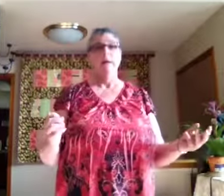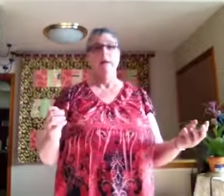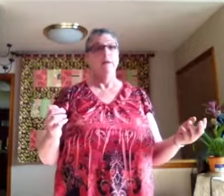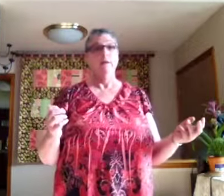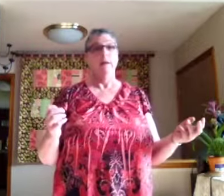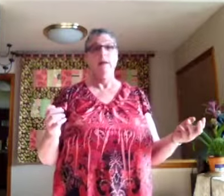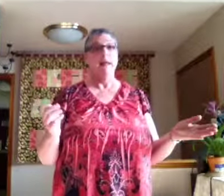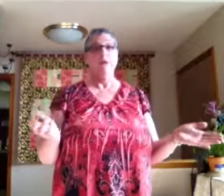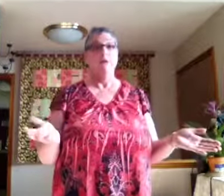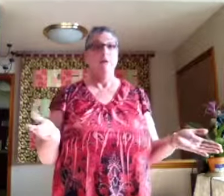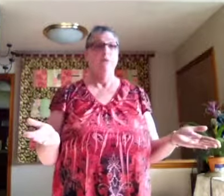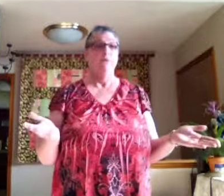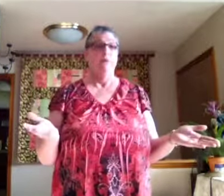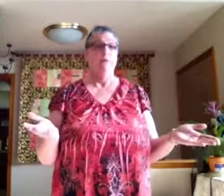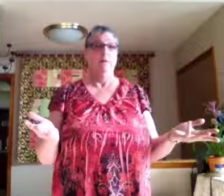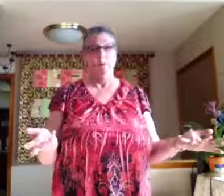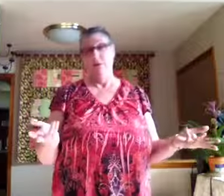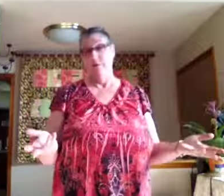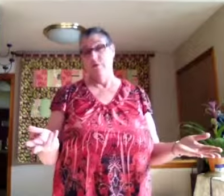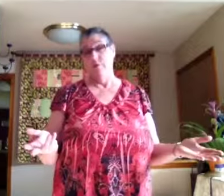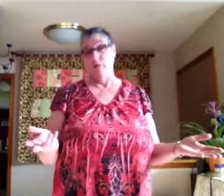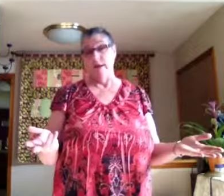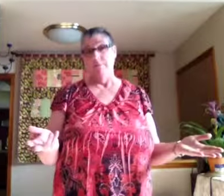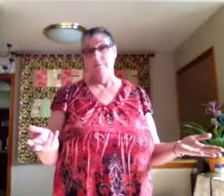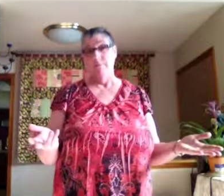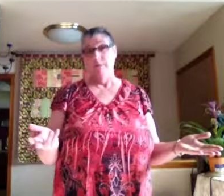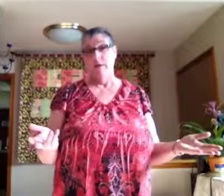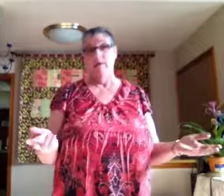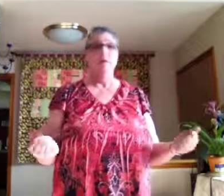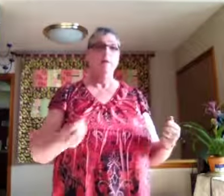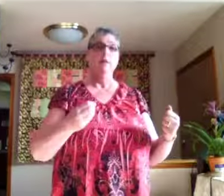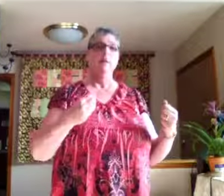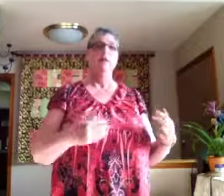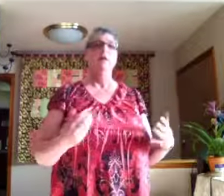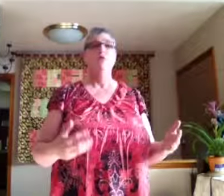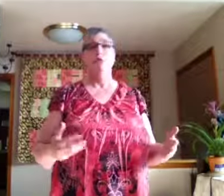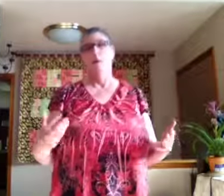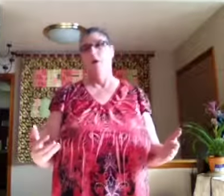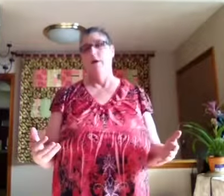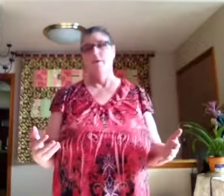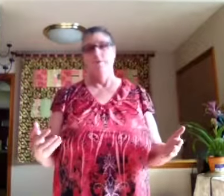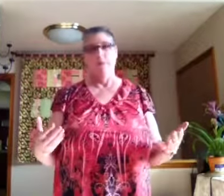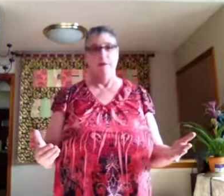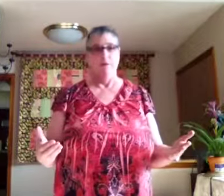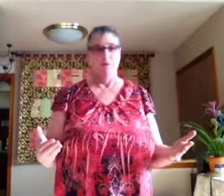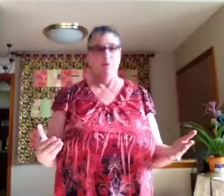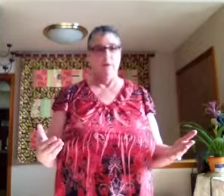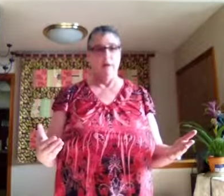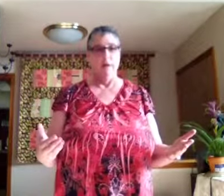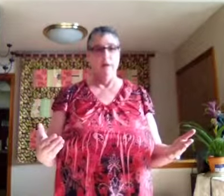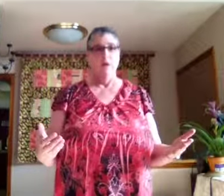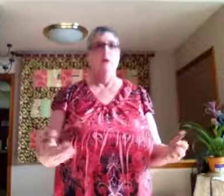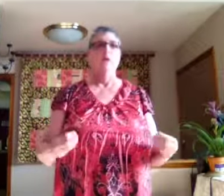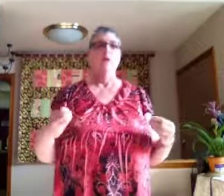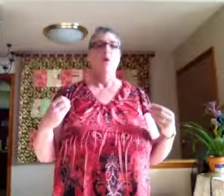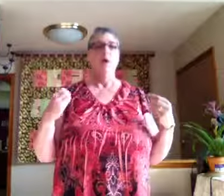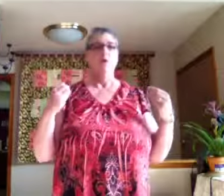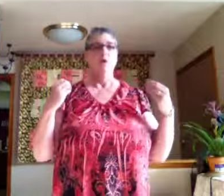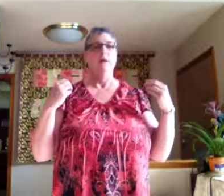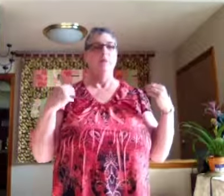And Nathan used Simply the Story. This is a central part of Simply the Story. We want to get